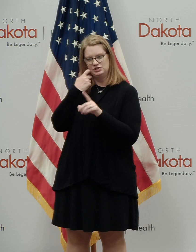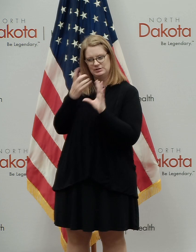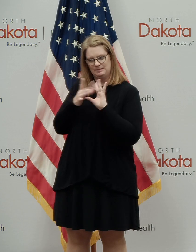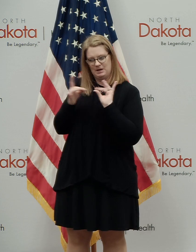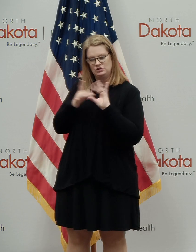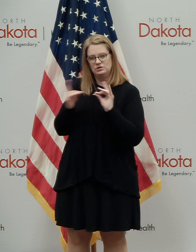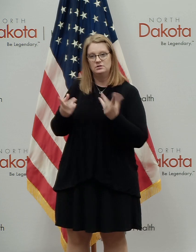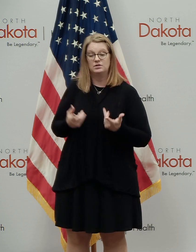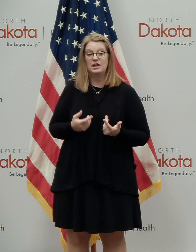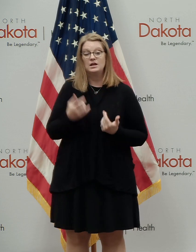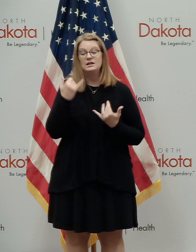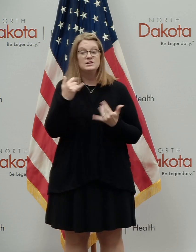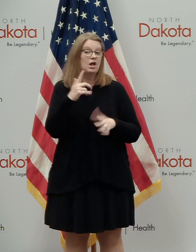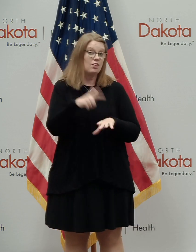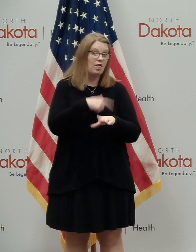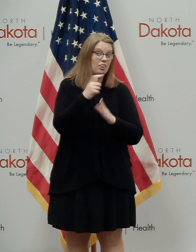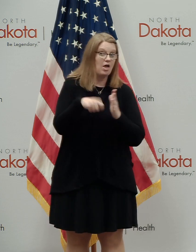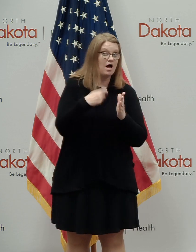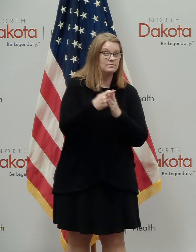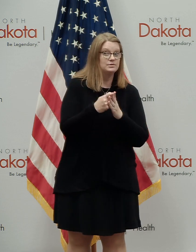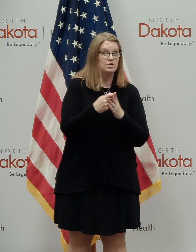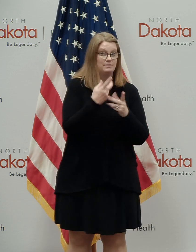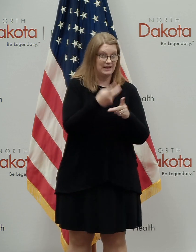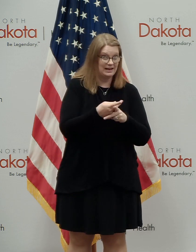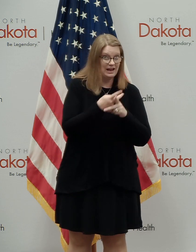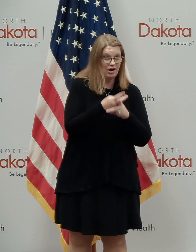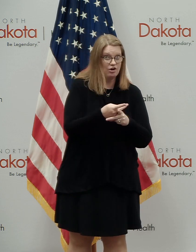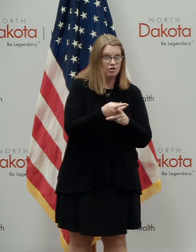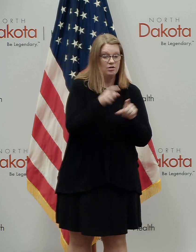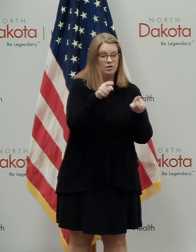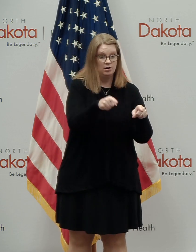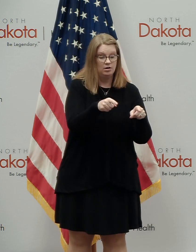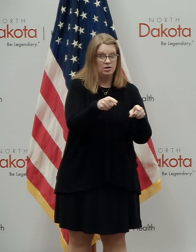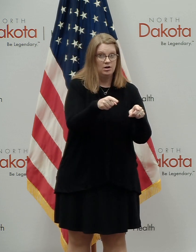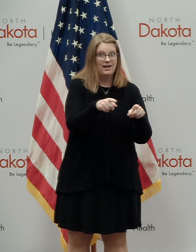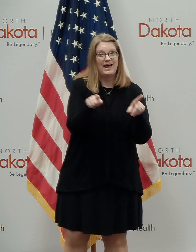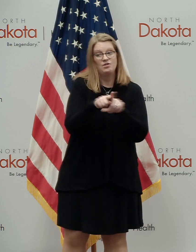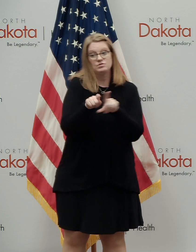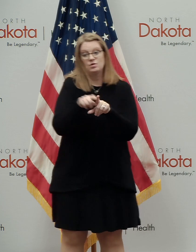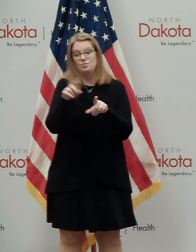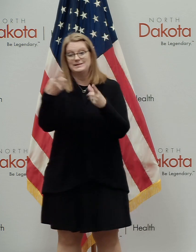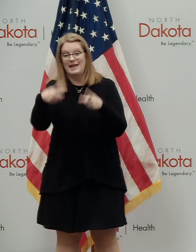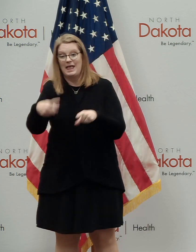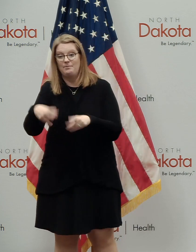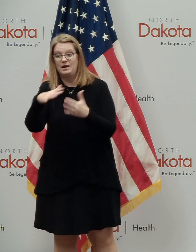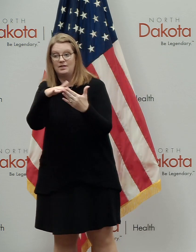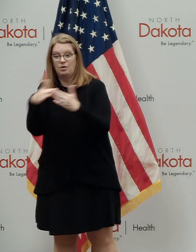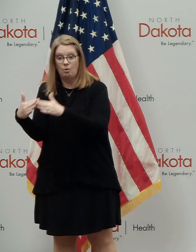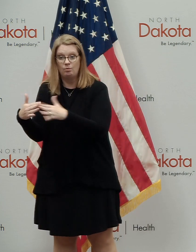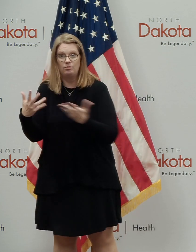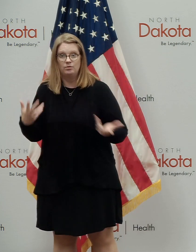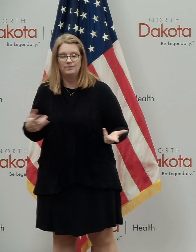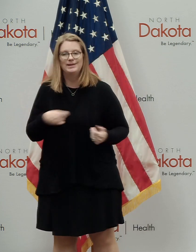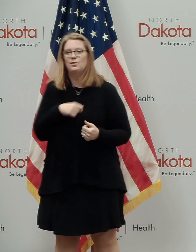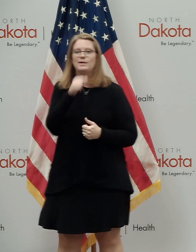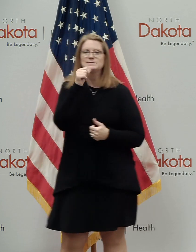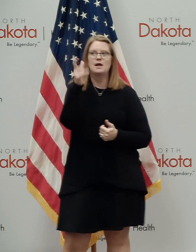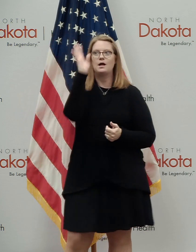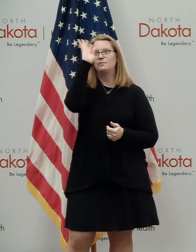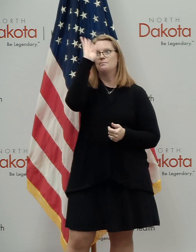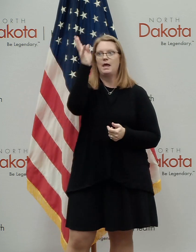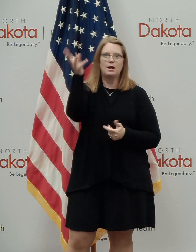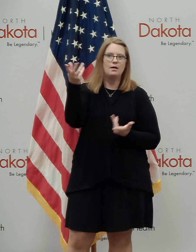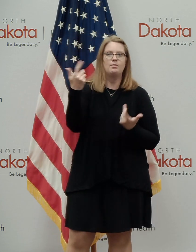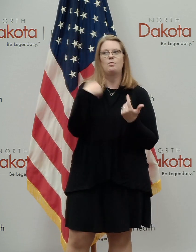care facility and the other activities that you have going on, we know it's not conjecture, it's not anecdotal. It